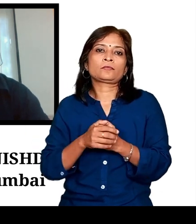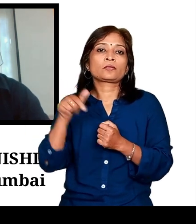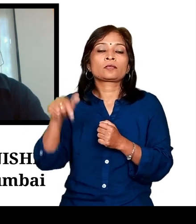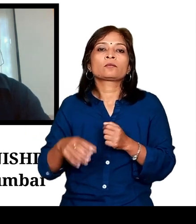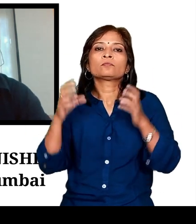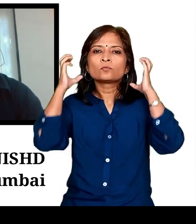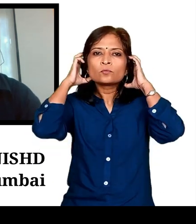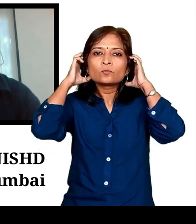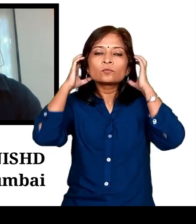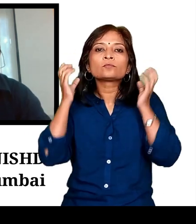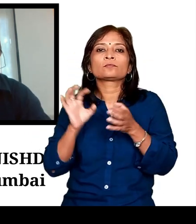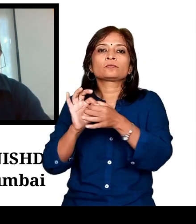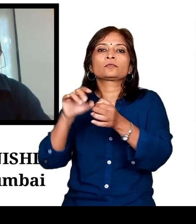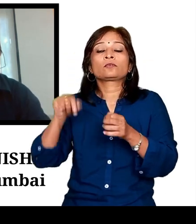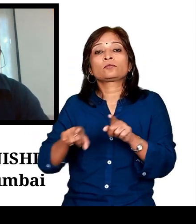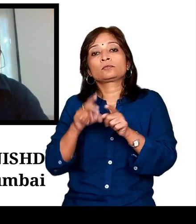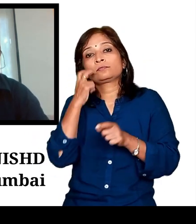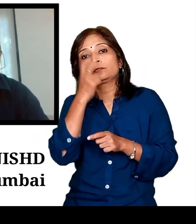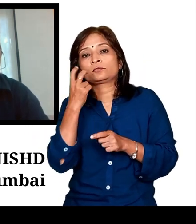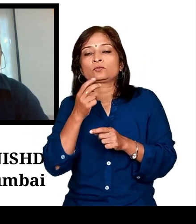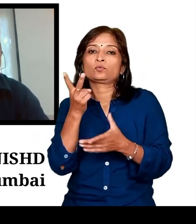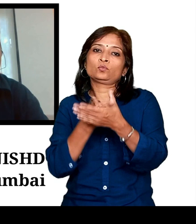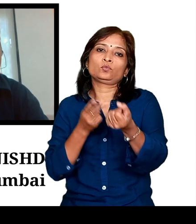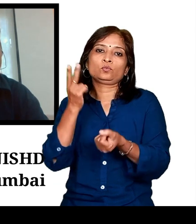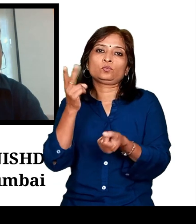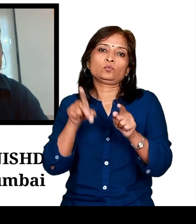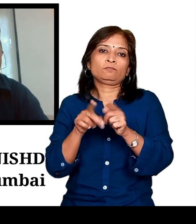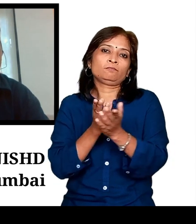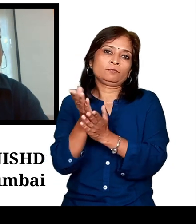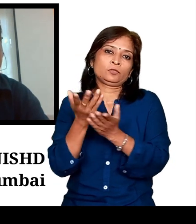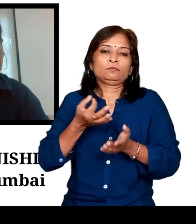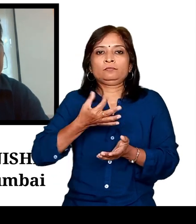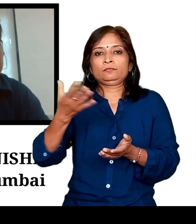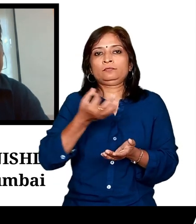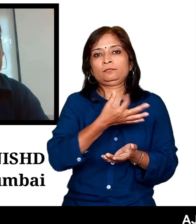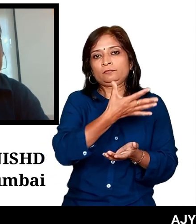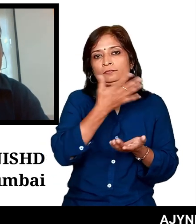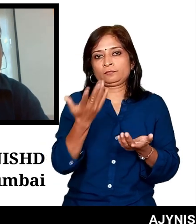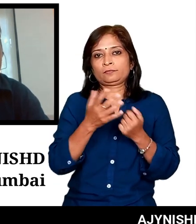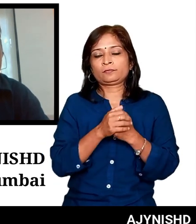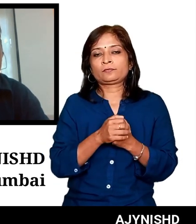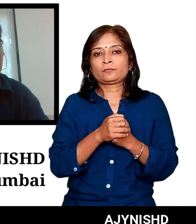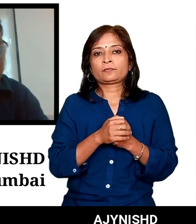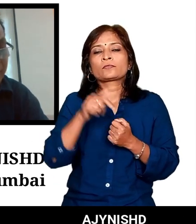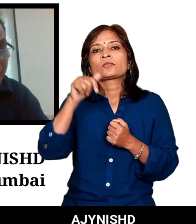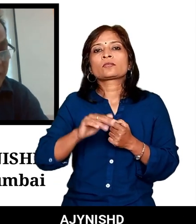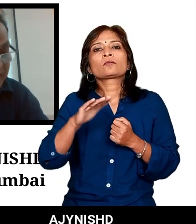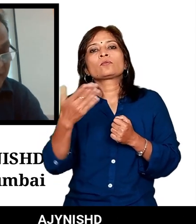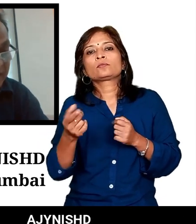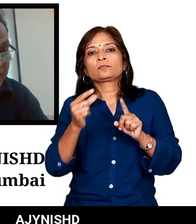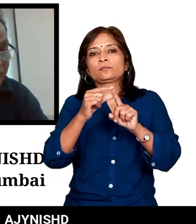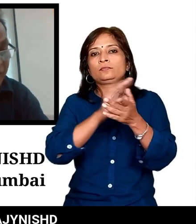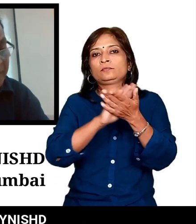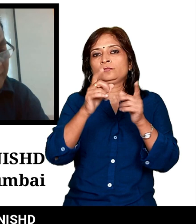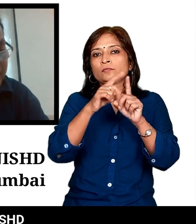in audiology or in speech also so there are 2 provisions of specialization in this area then